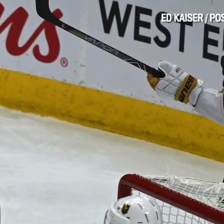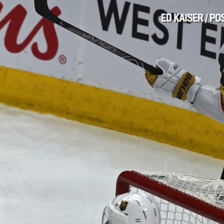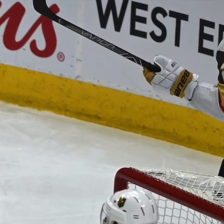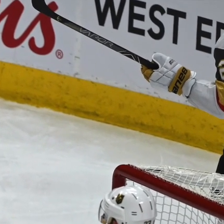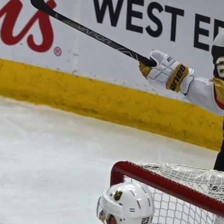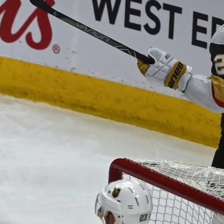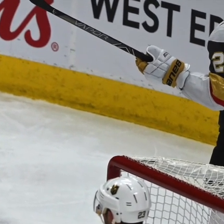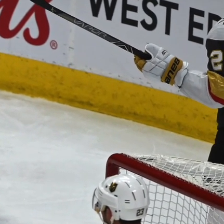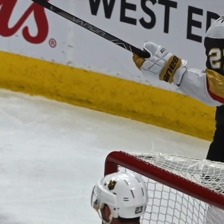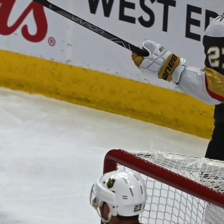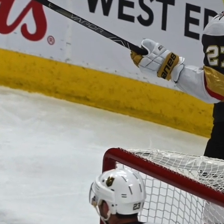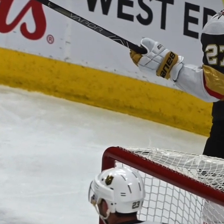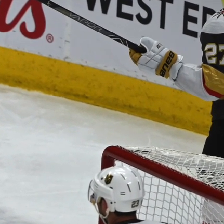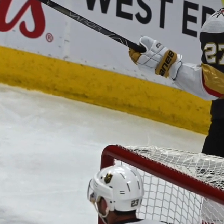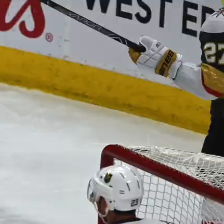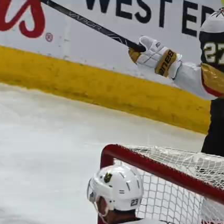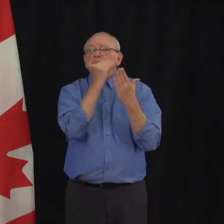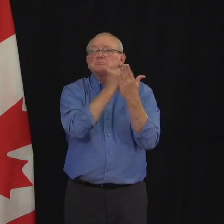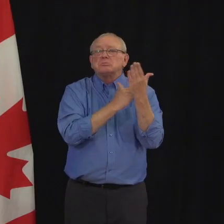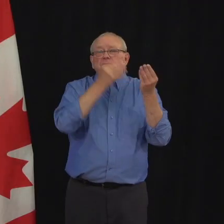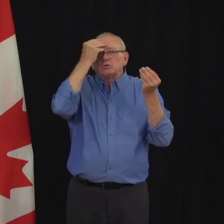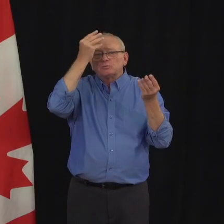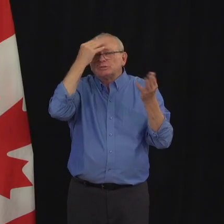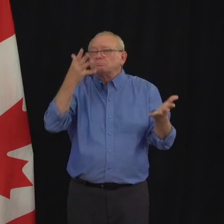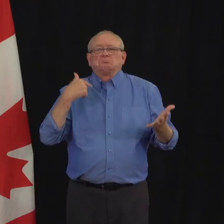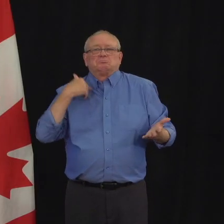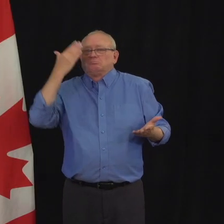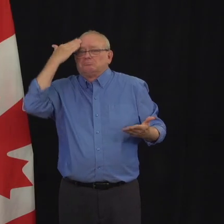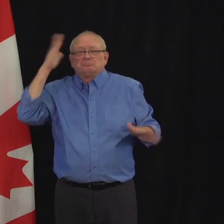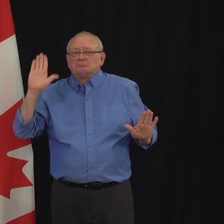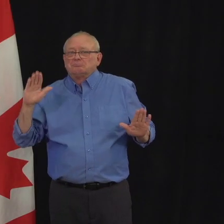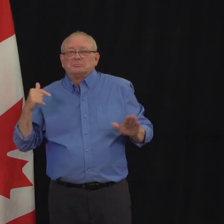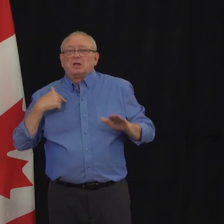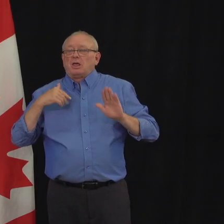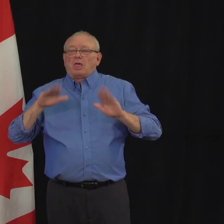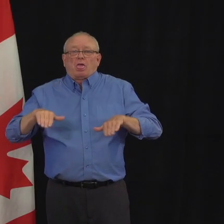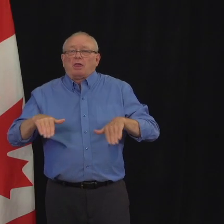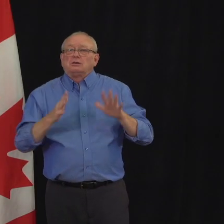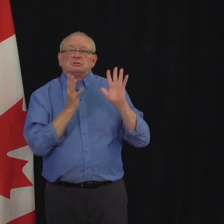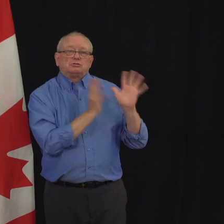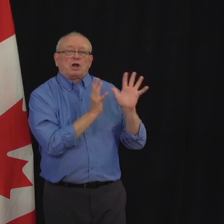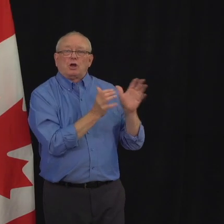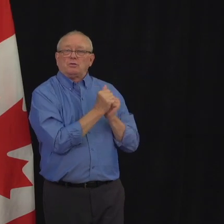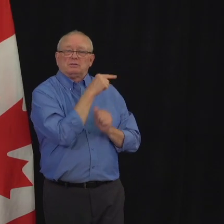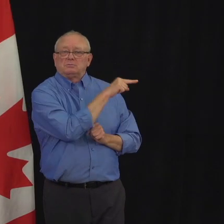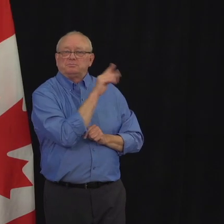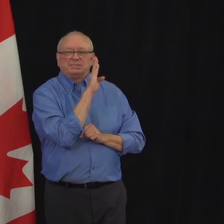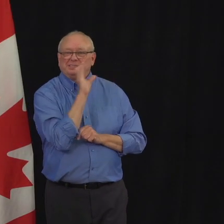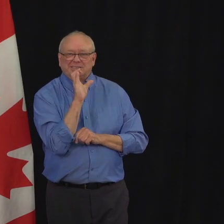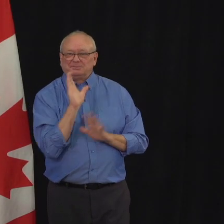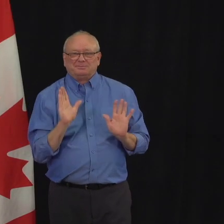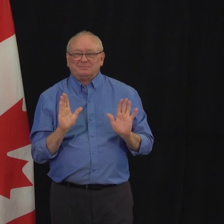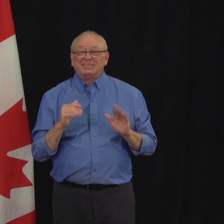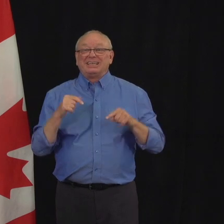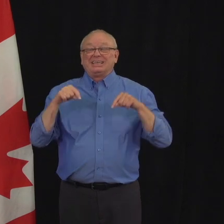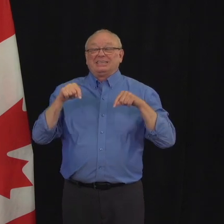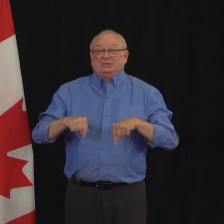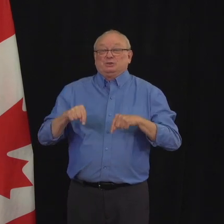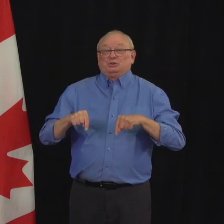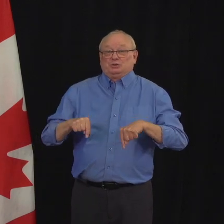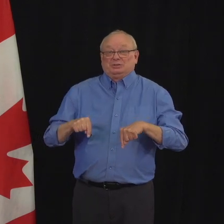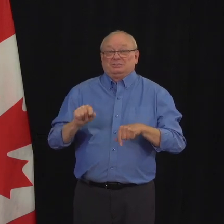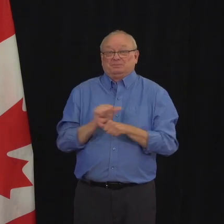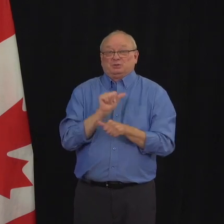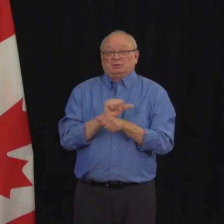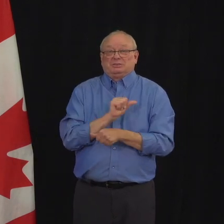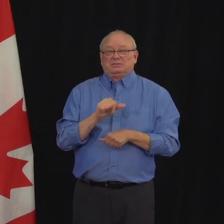in tournament play. In our assessment of what criteria we would require for a